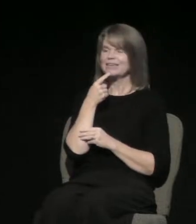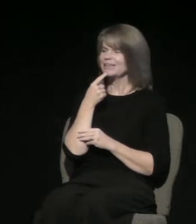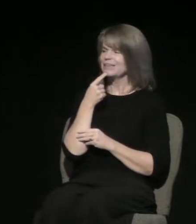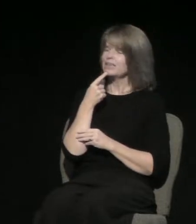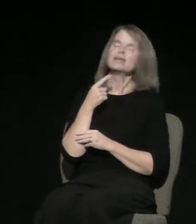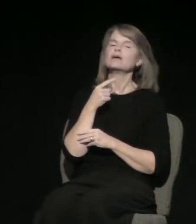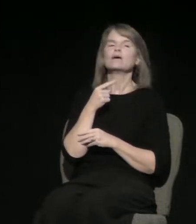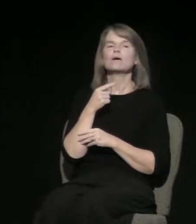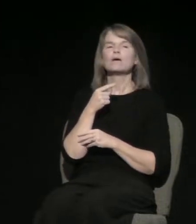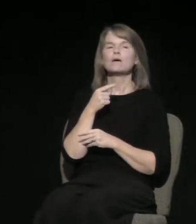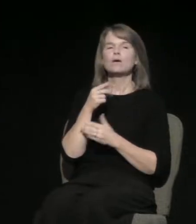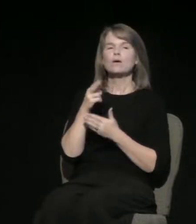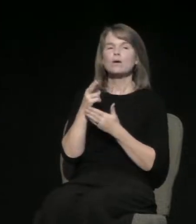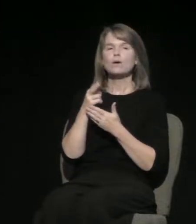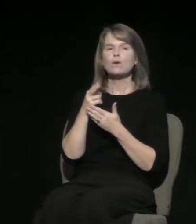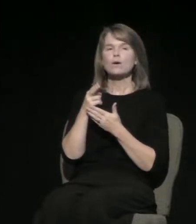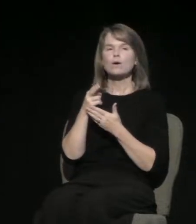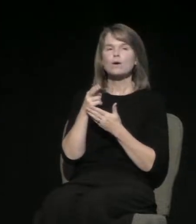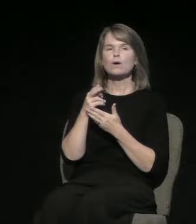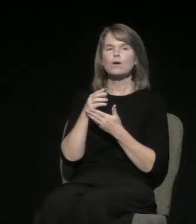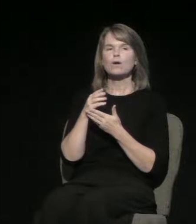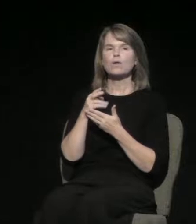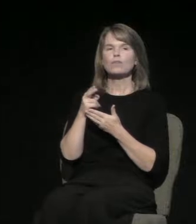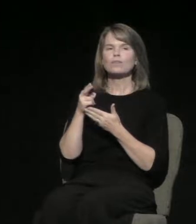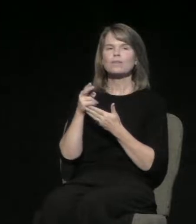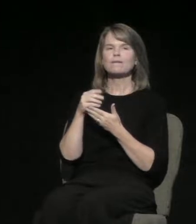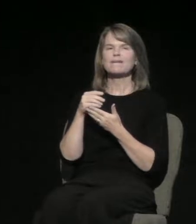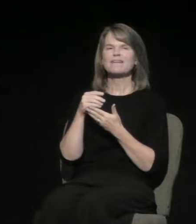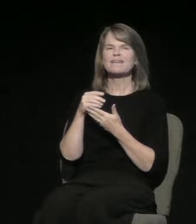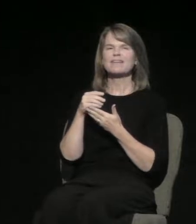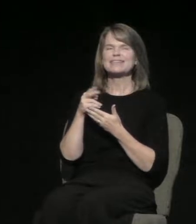The Holy Spirit Eats Strategy For Breakfast